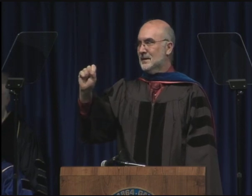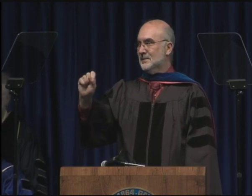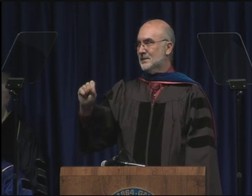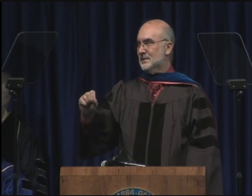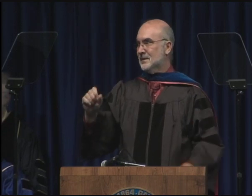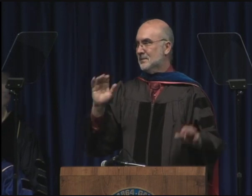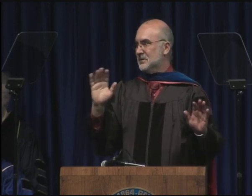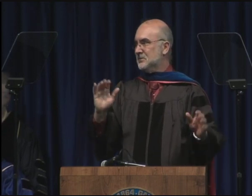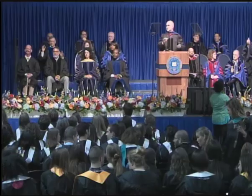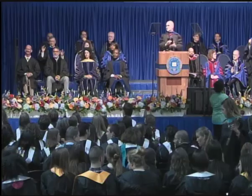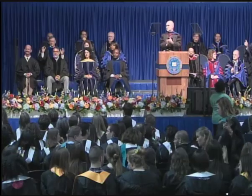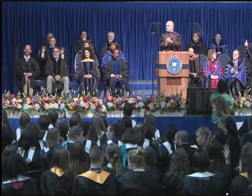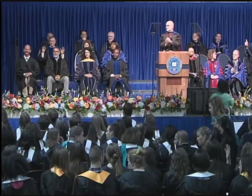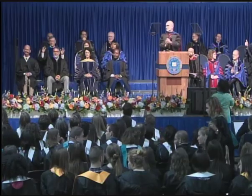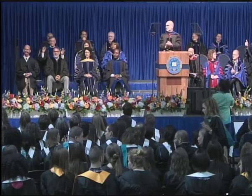Corian Thomas.